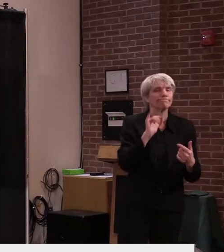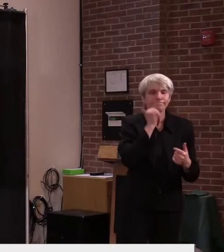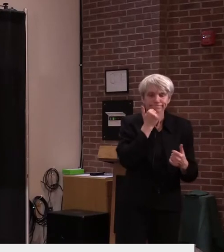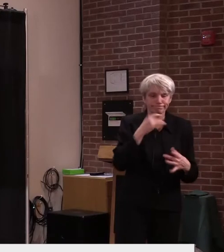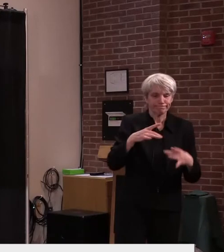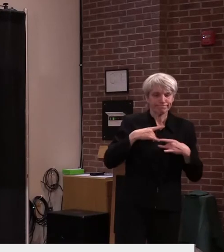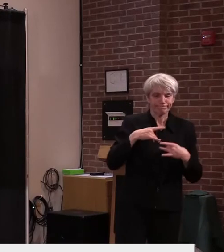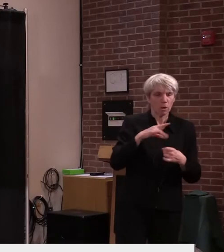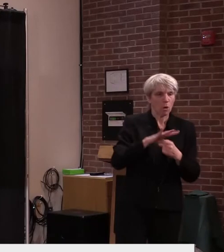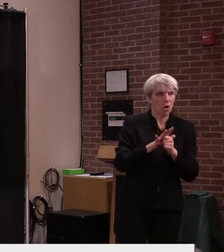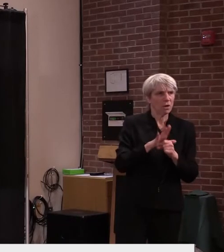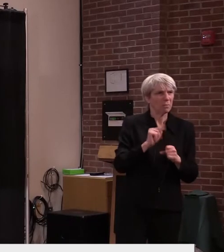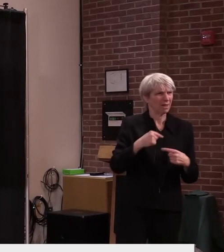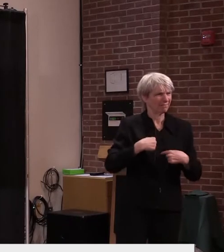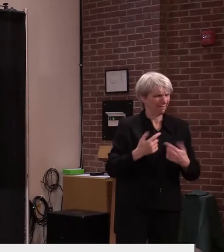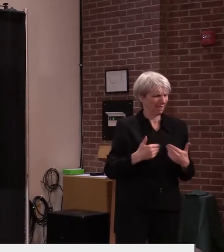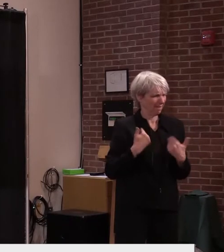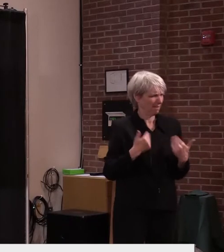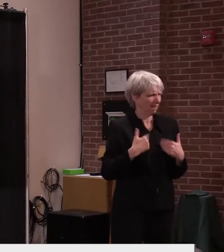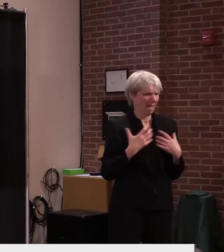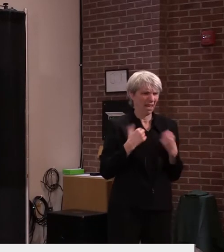due to age or underlying illness.